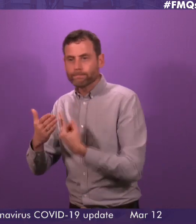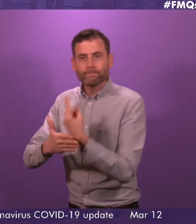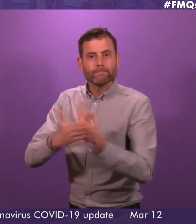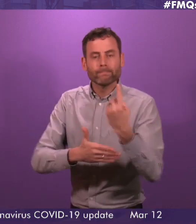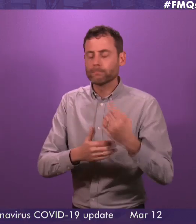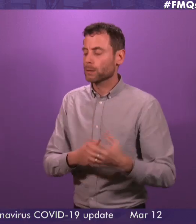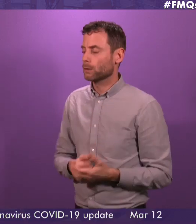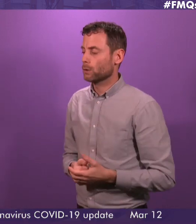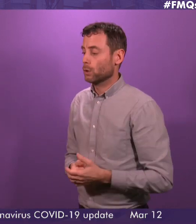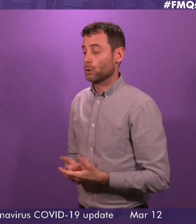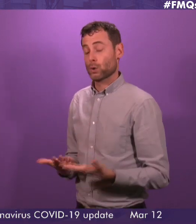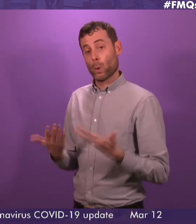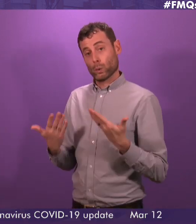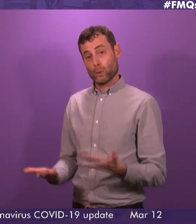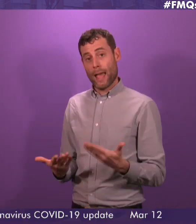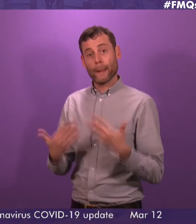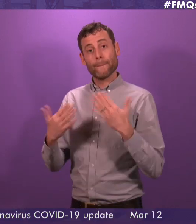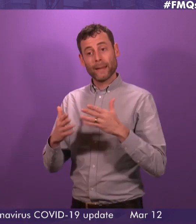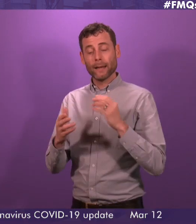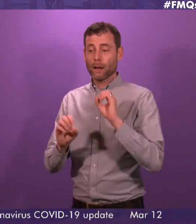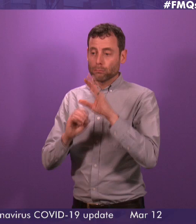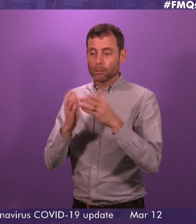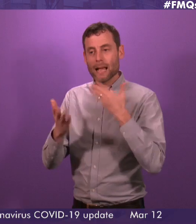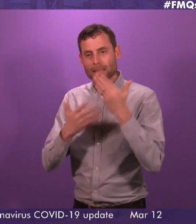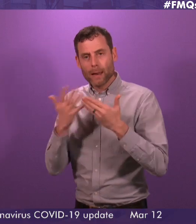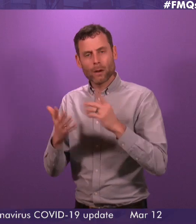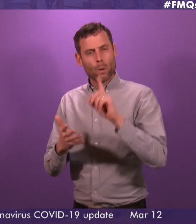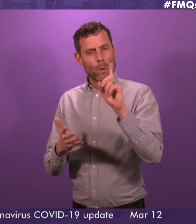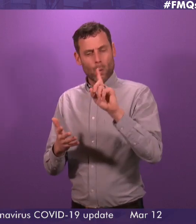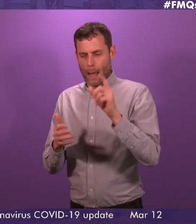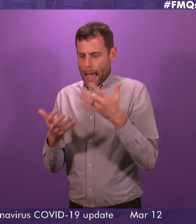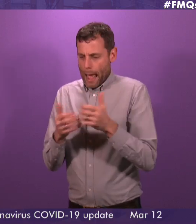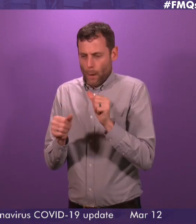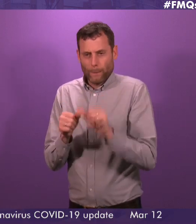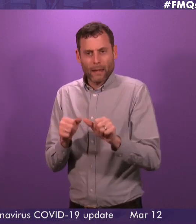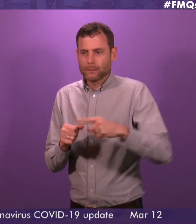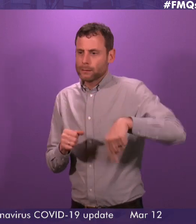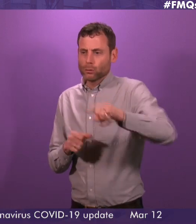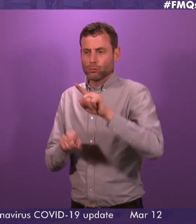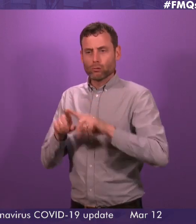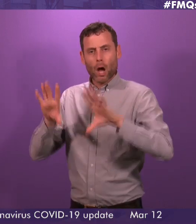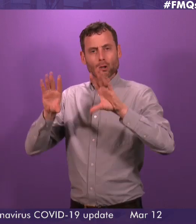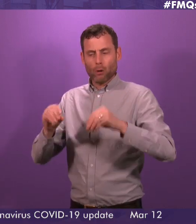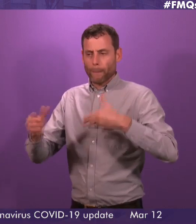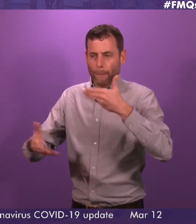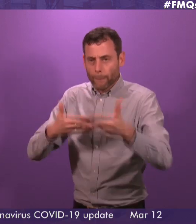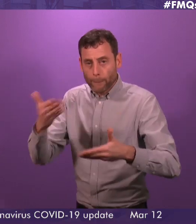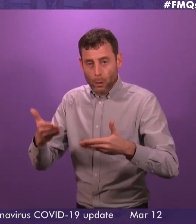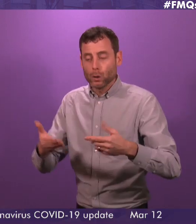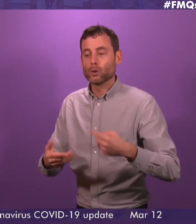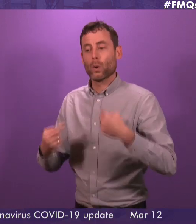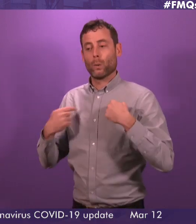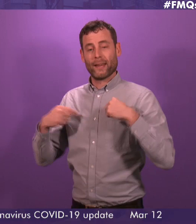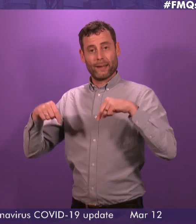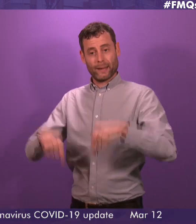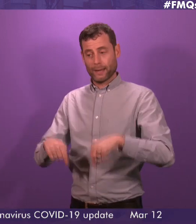some of the practical steps we can put in place to best support those working in Holyrood and in the local offices. We are therefore making changes